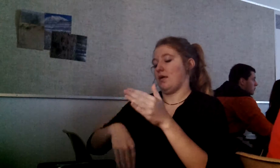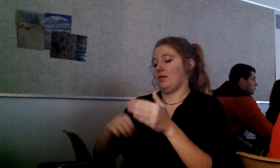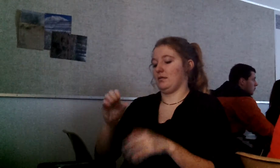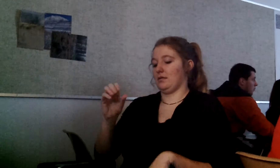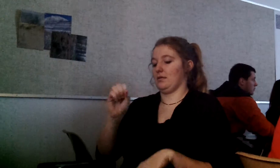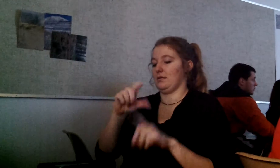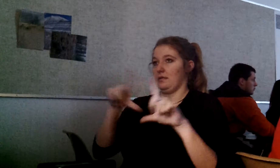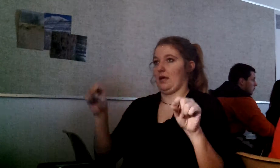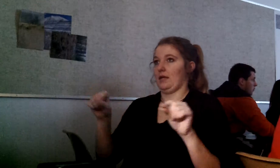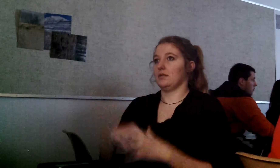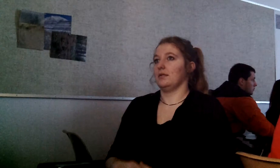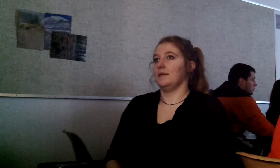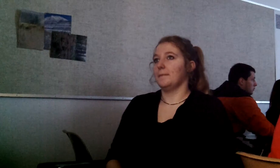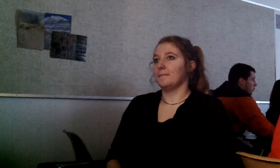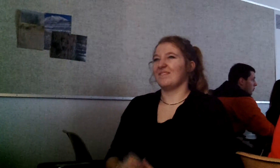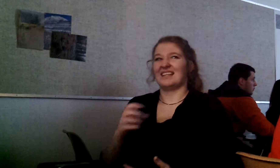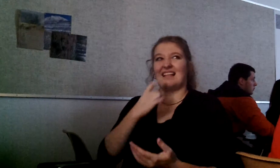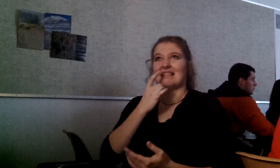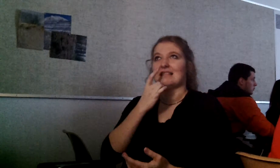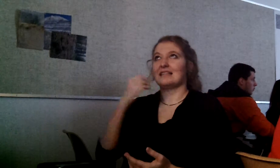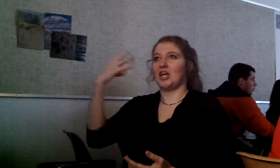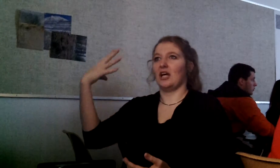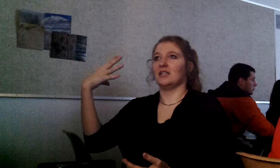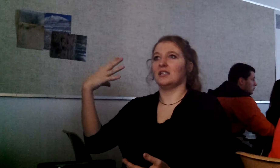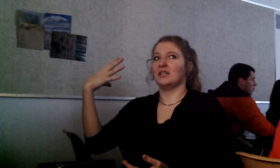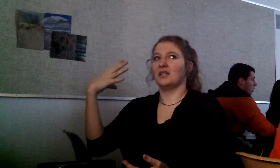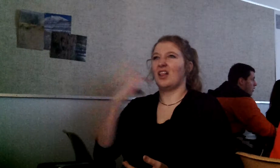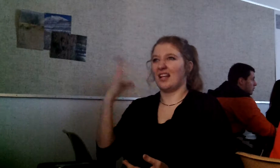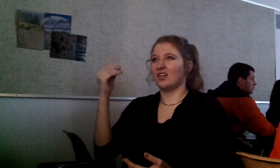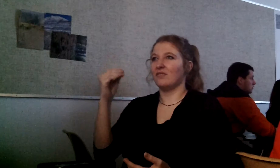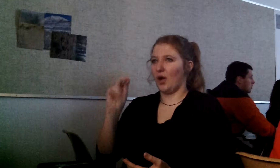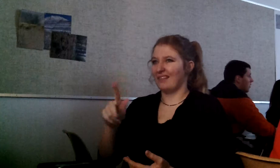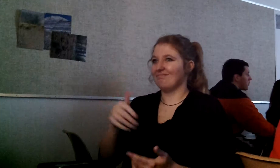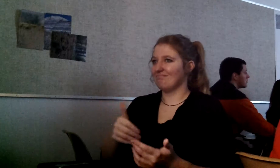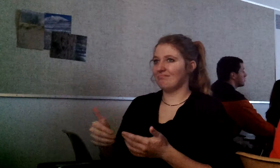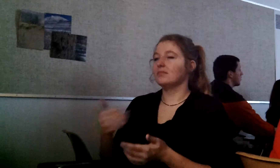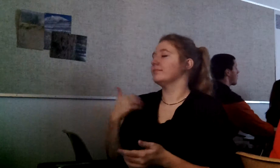You guys see me with the lights off, so that's a second video. Okay. We talked about them as binding like this,